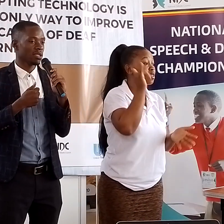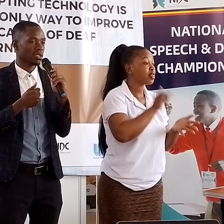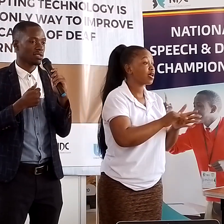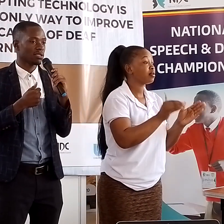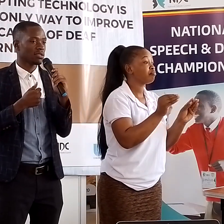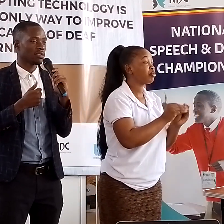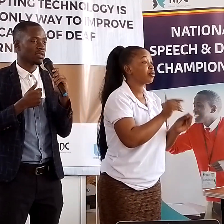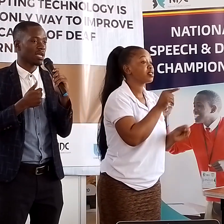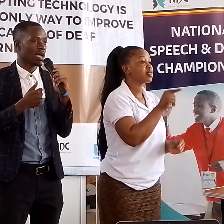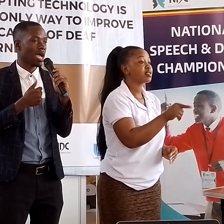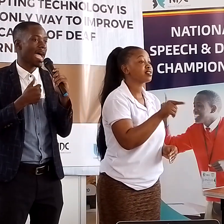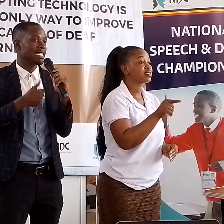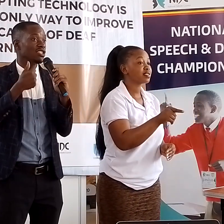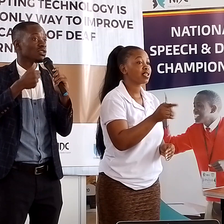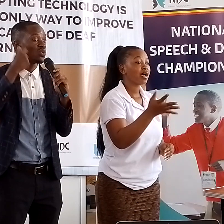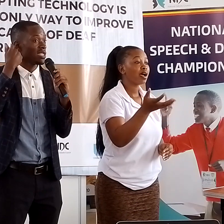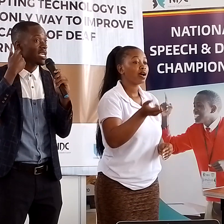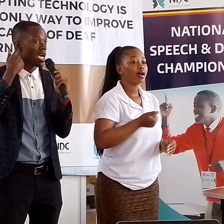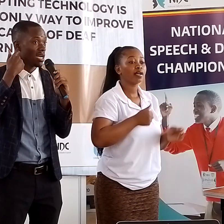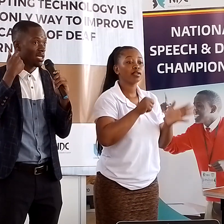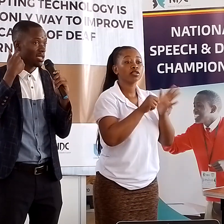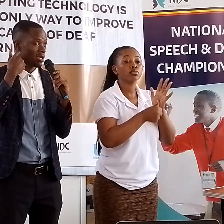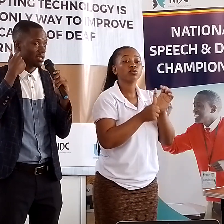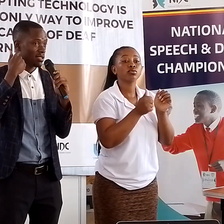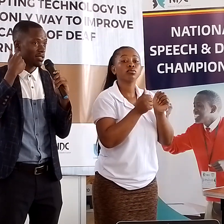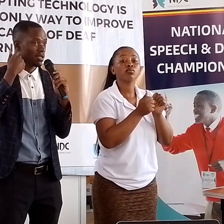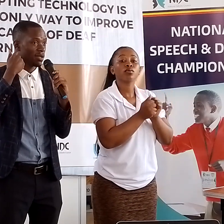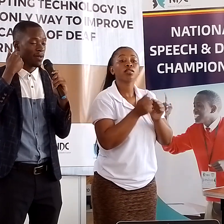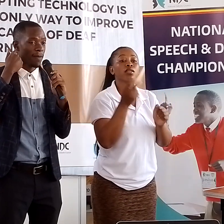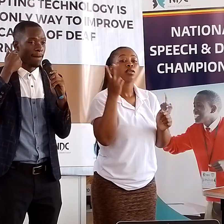boy had issues with hearing.